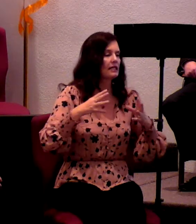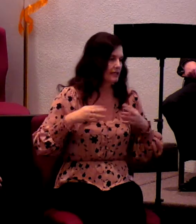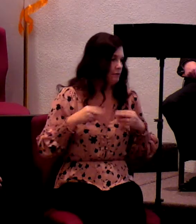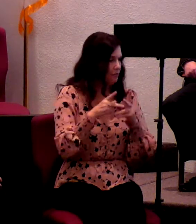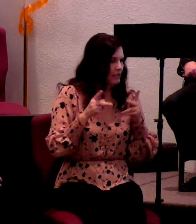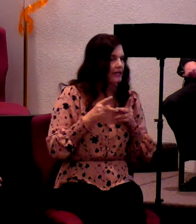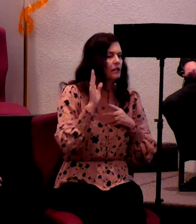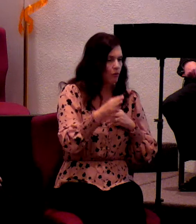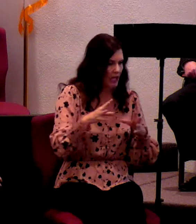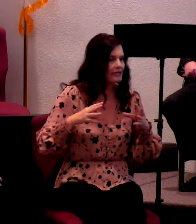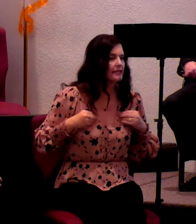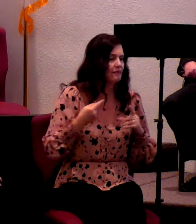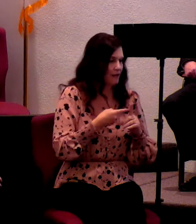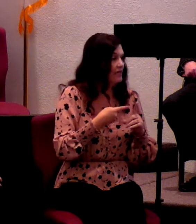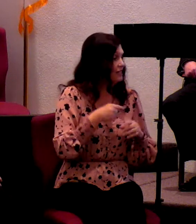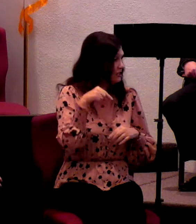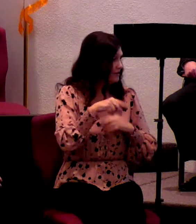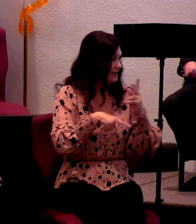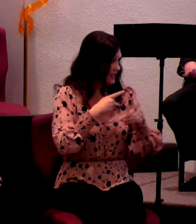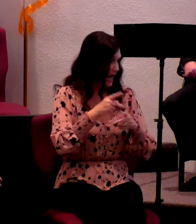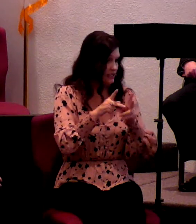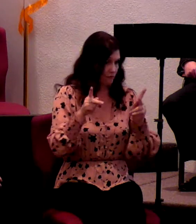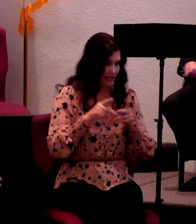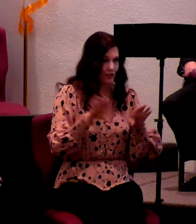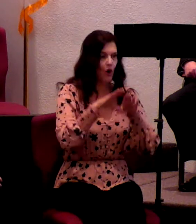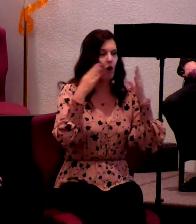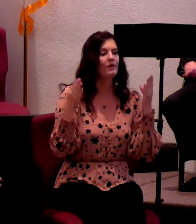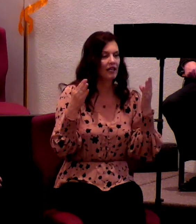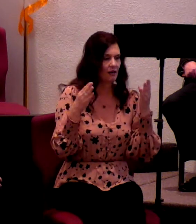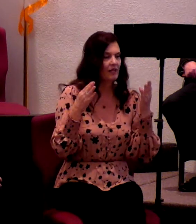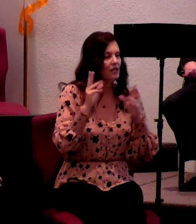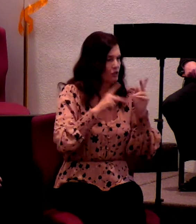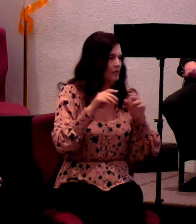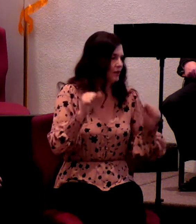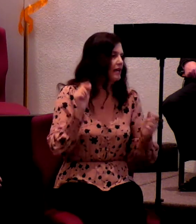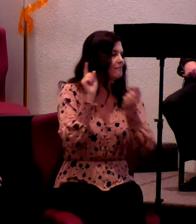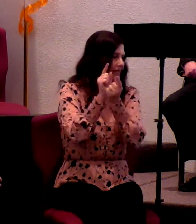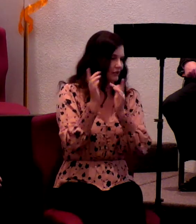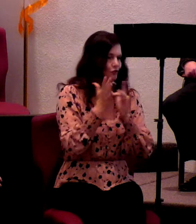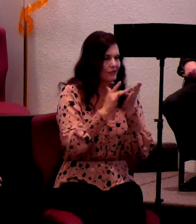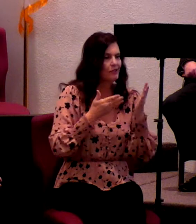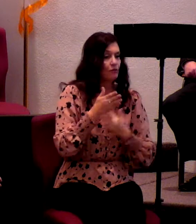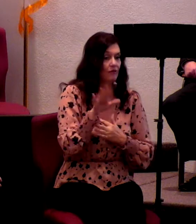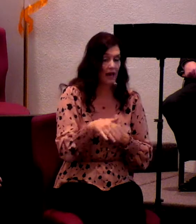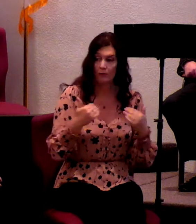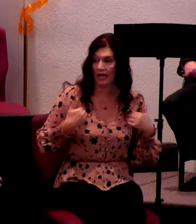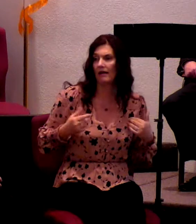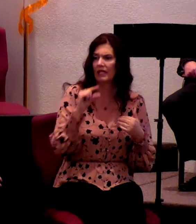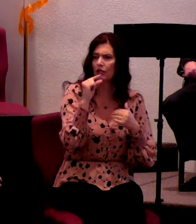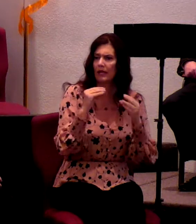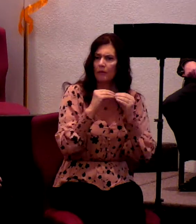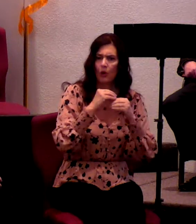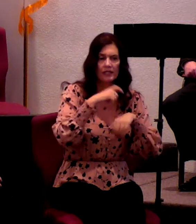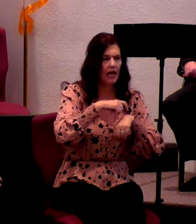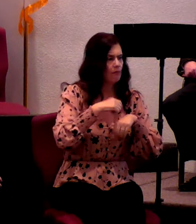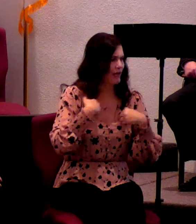these places are opening up their doors and leading people to Jesus through that. We've got a little more time. We've got a